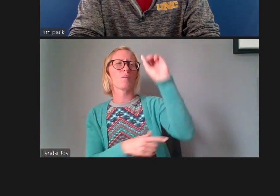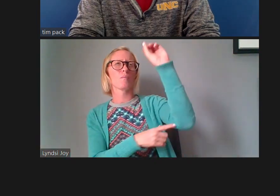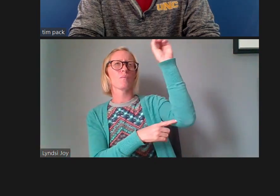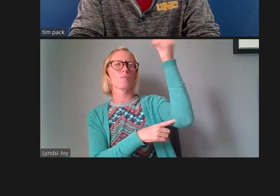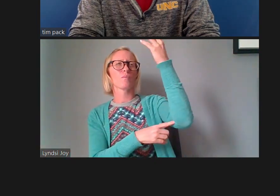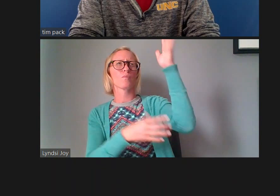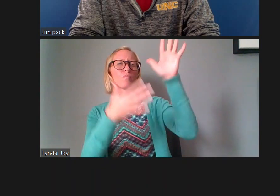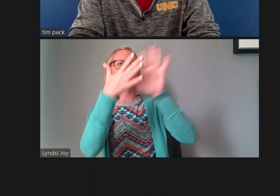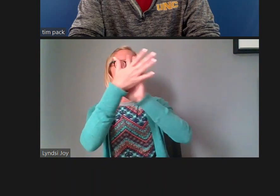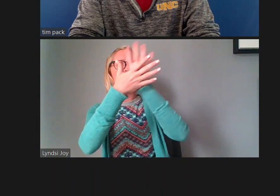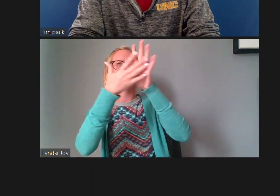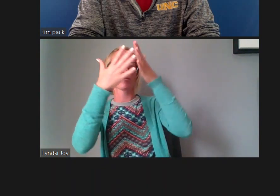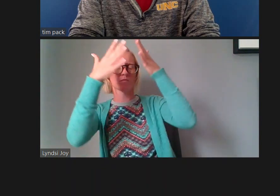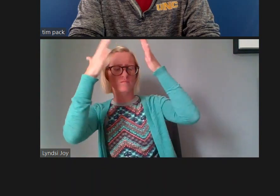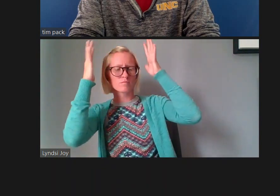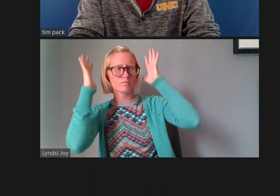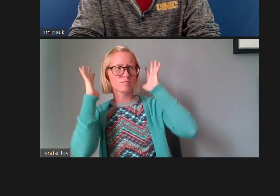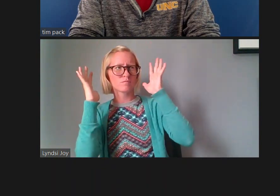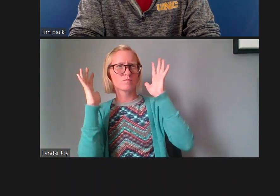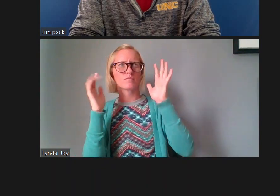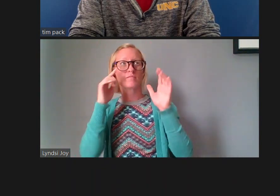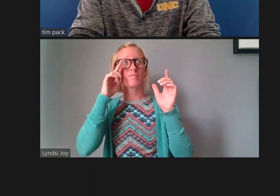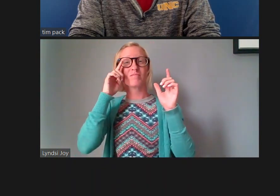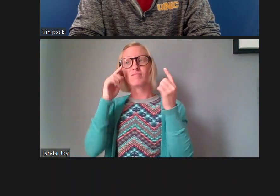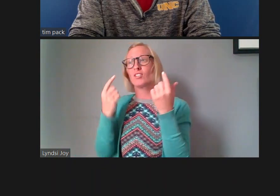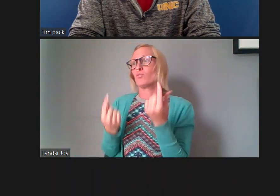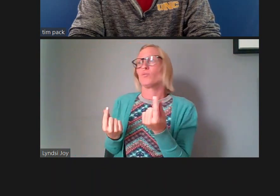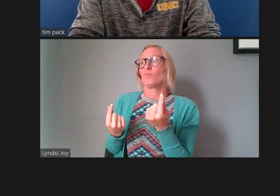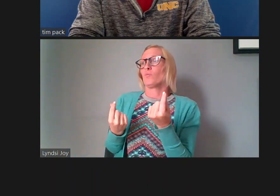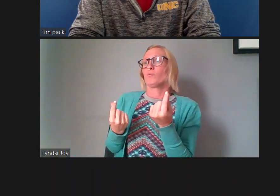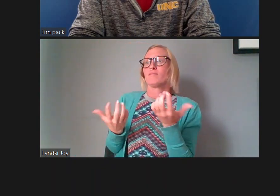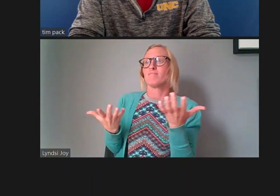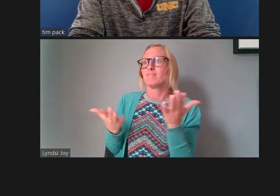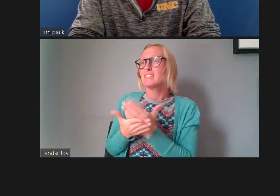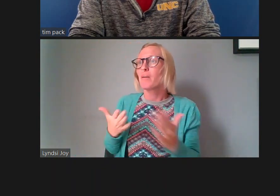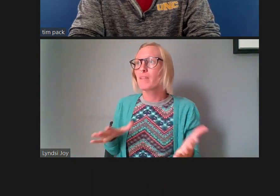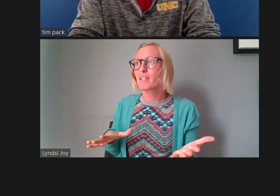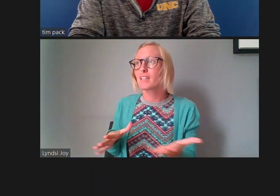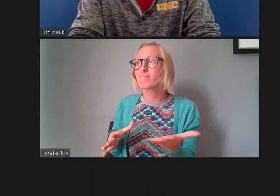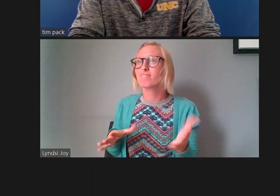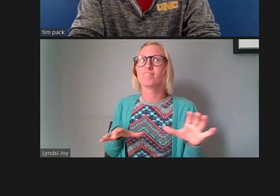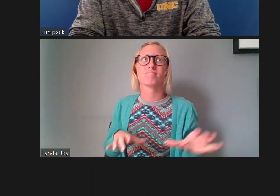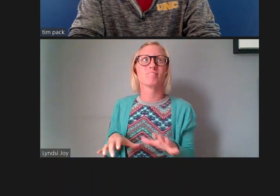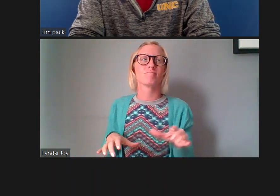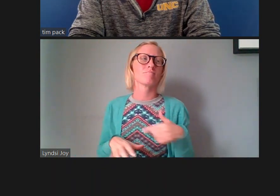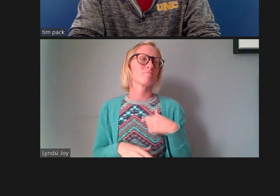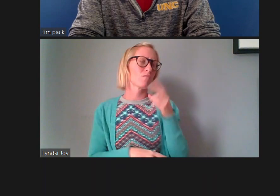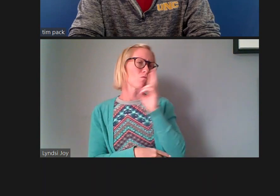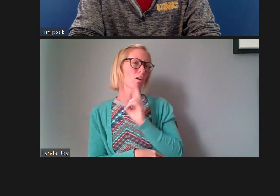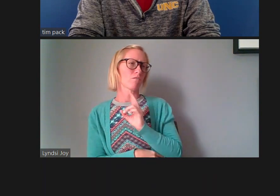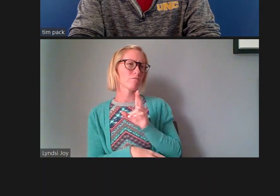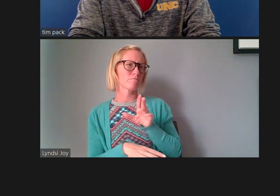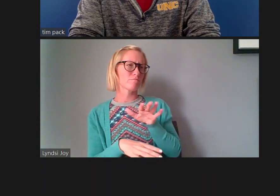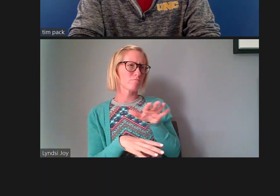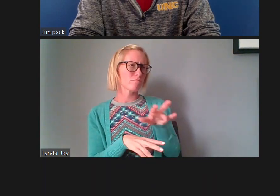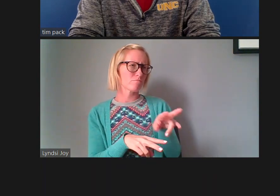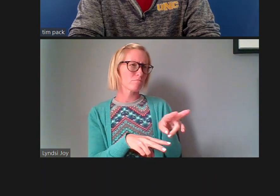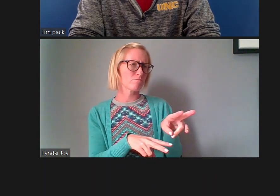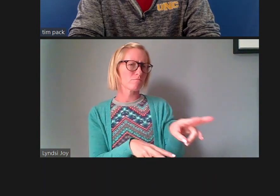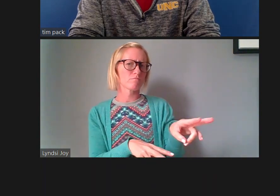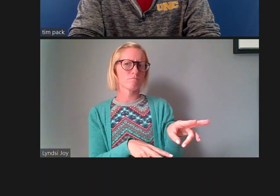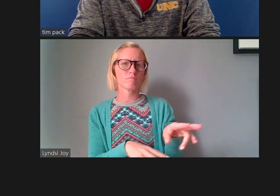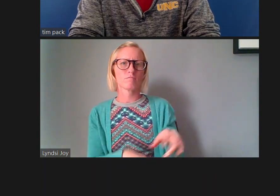his hair. We got to do something. Ralph looked through him. Here at last was the imagined but never